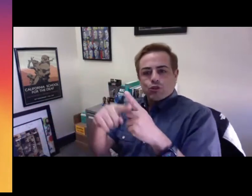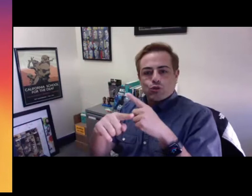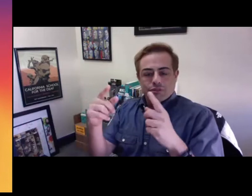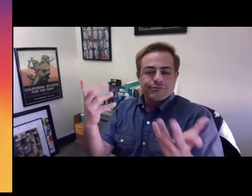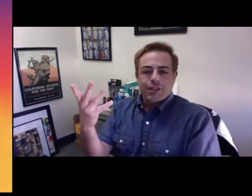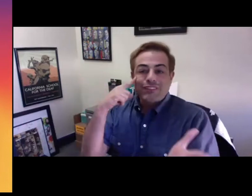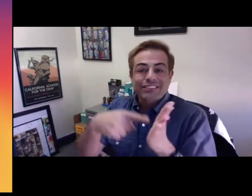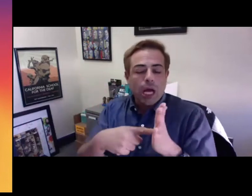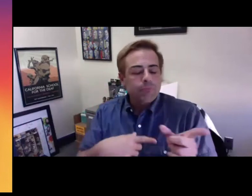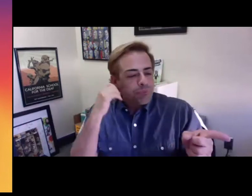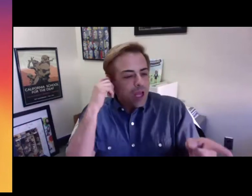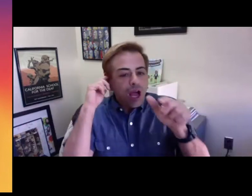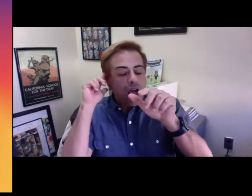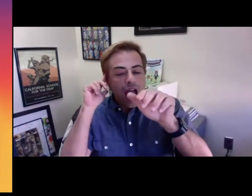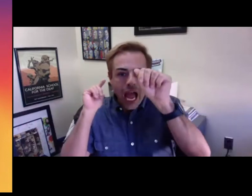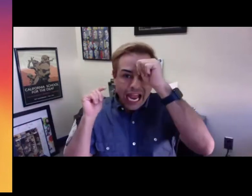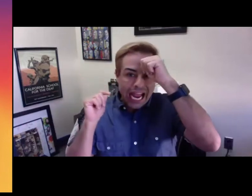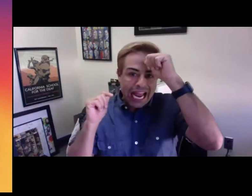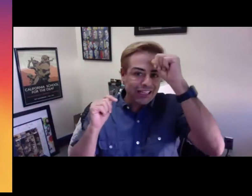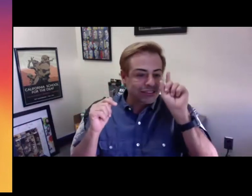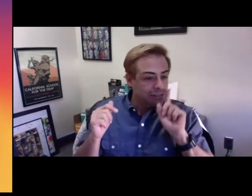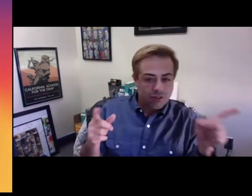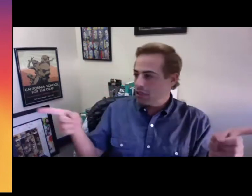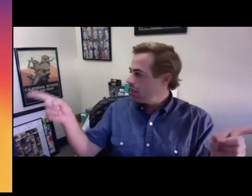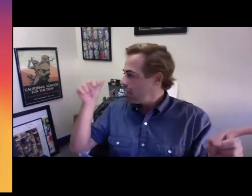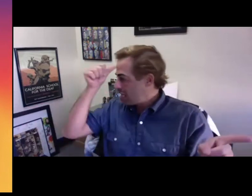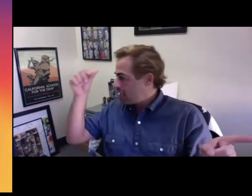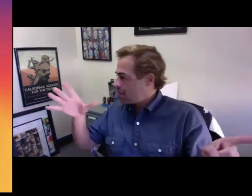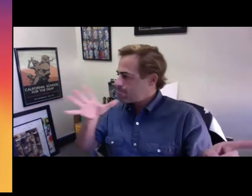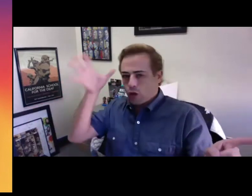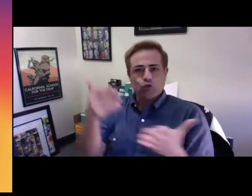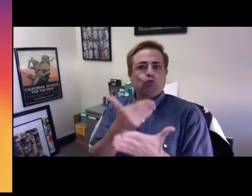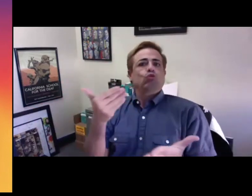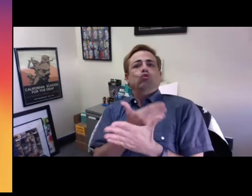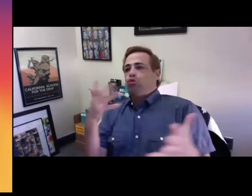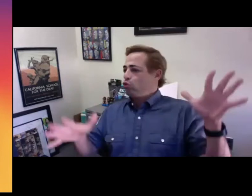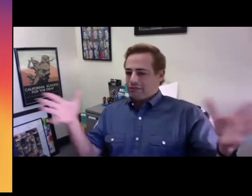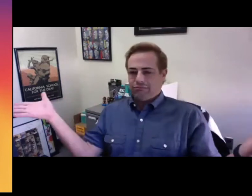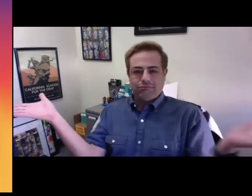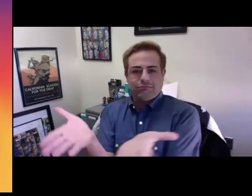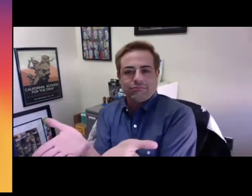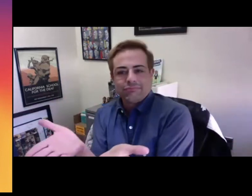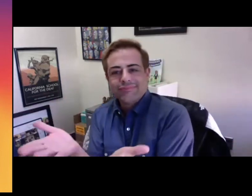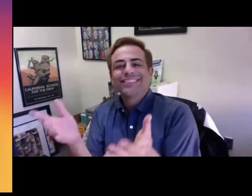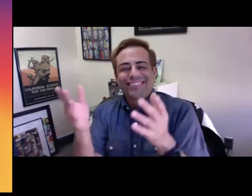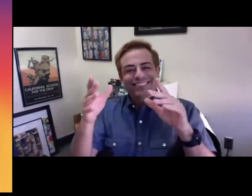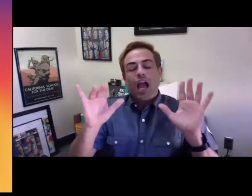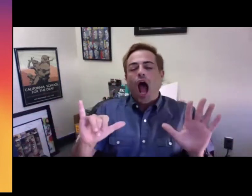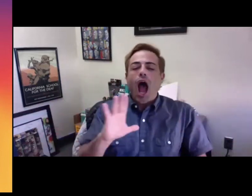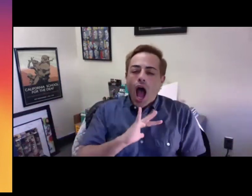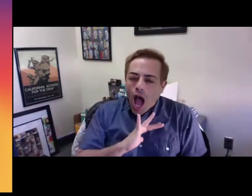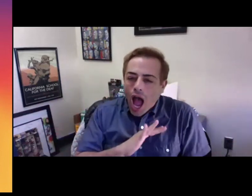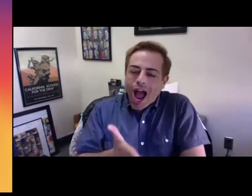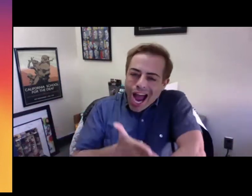very diverse deaf community. And for example, if there's an